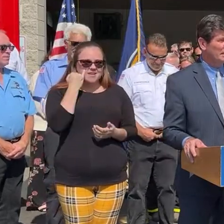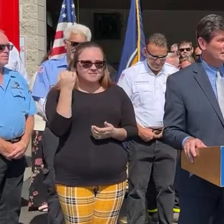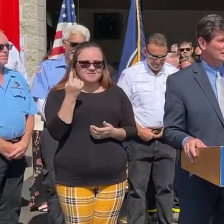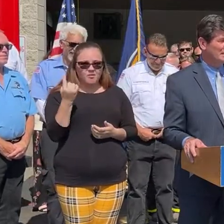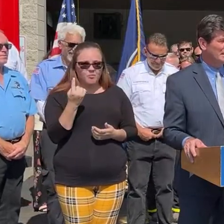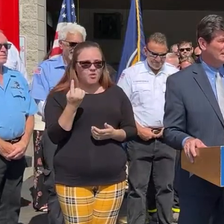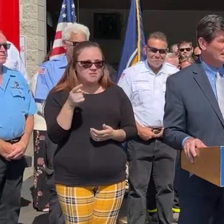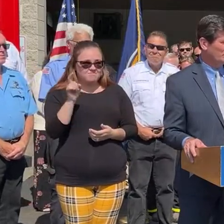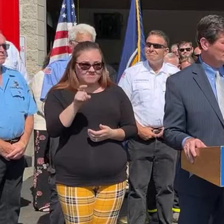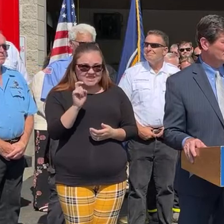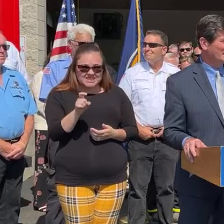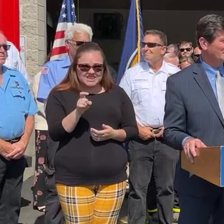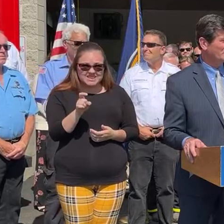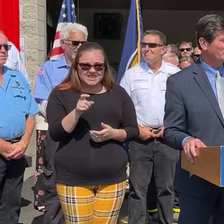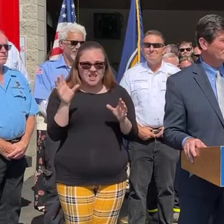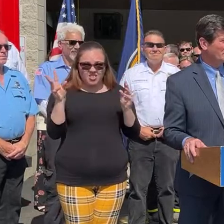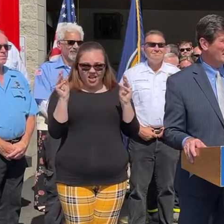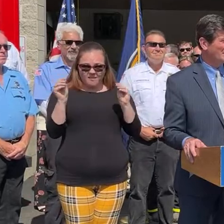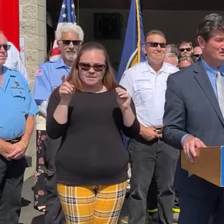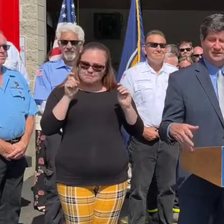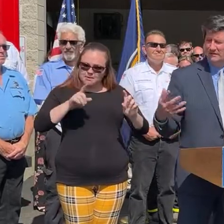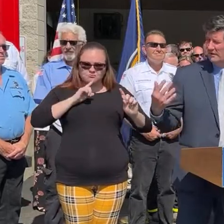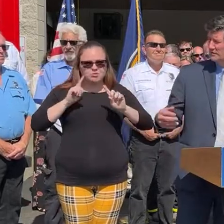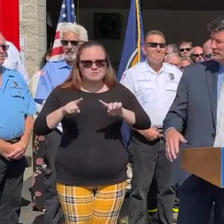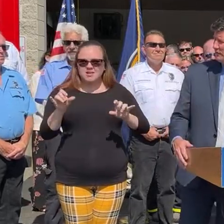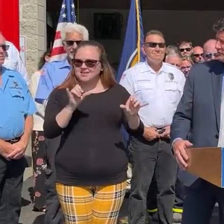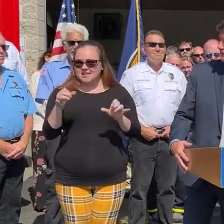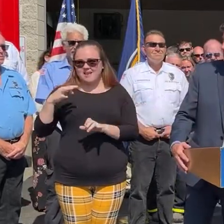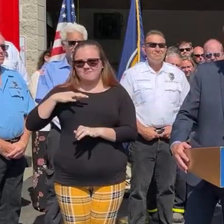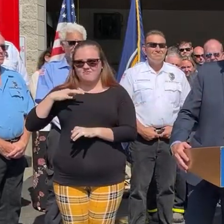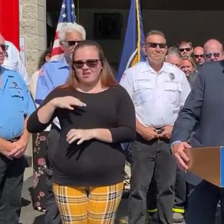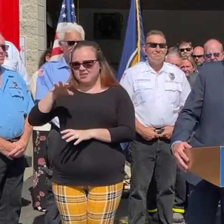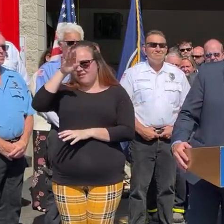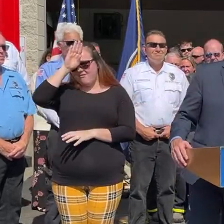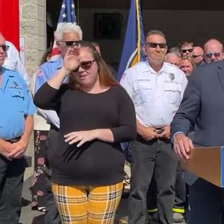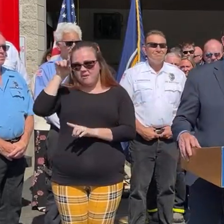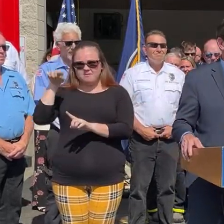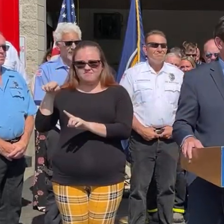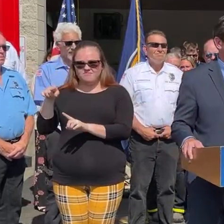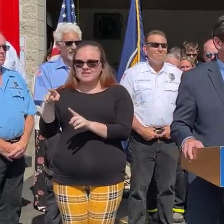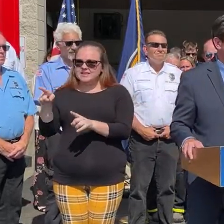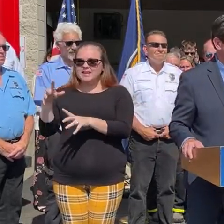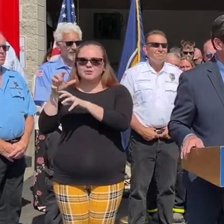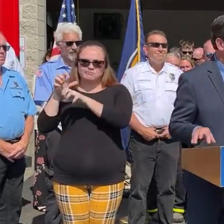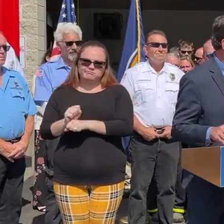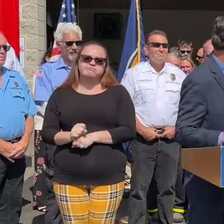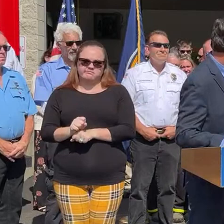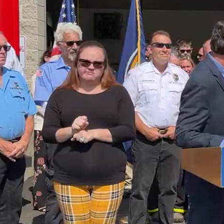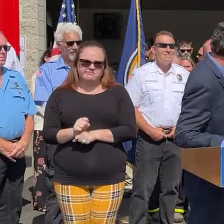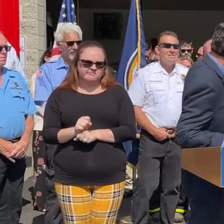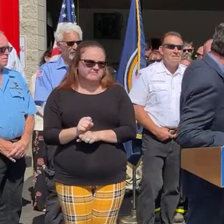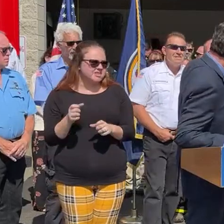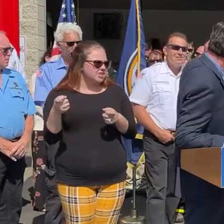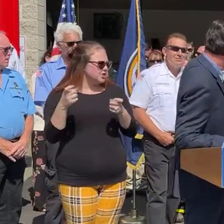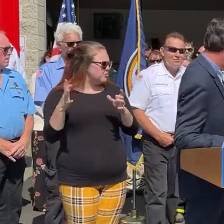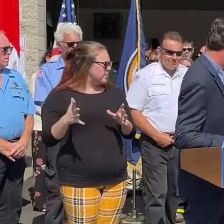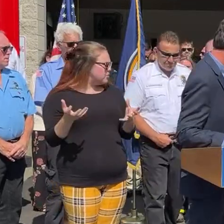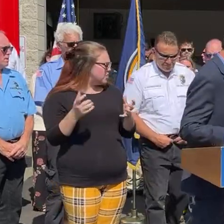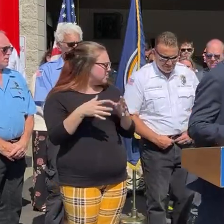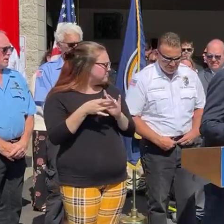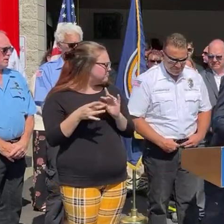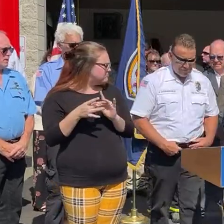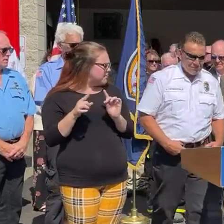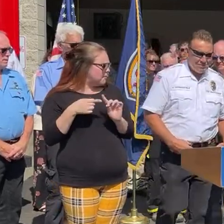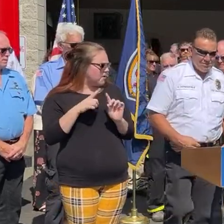somebody is in need, the ambulance has to respond, just like the volunteer firefighters respond. They're used to dealing with that. I don't know, Supervisor, you want to talk a little bit